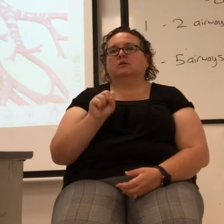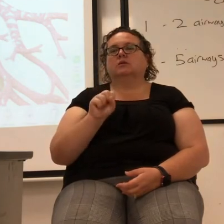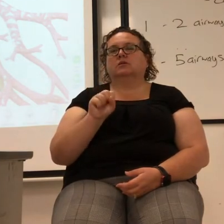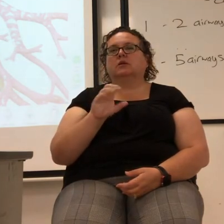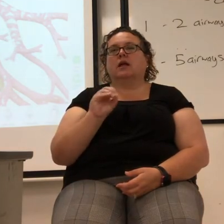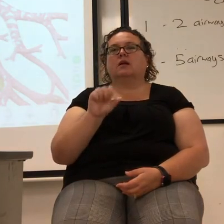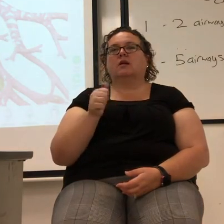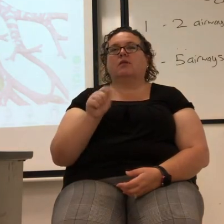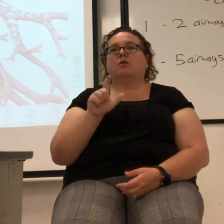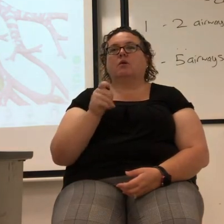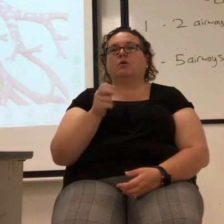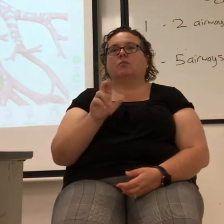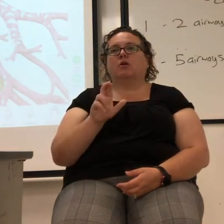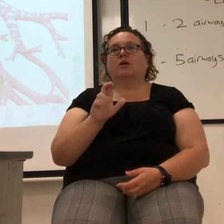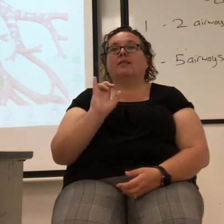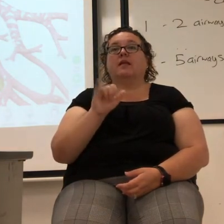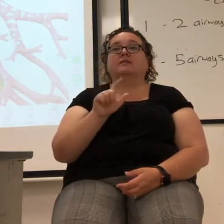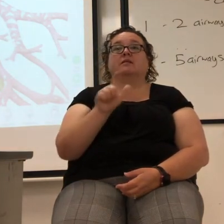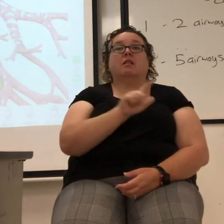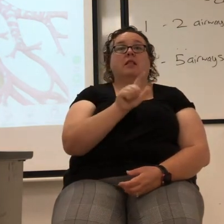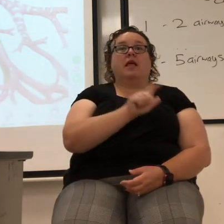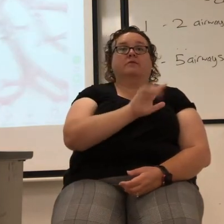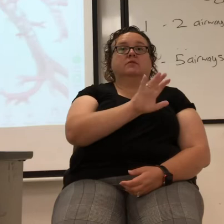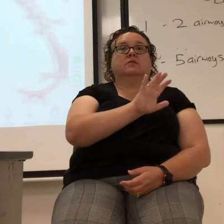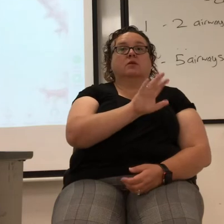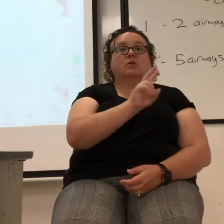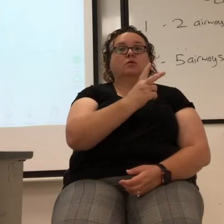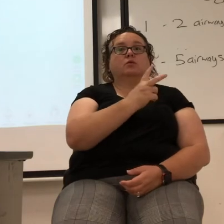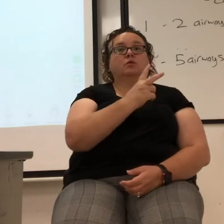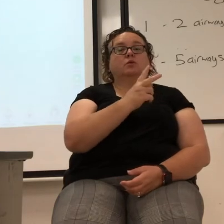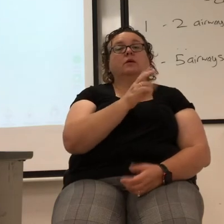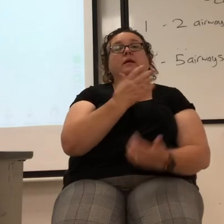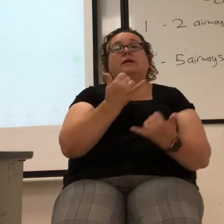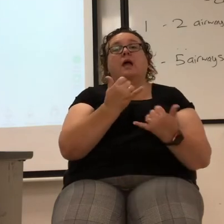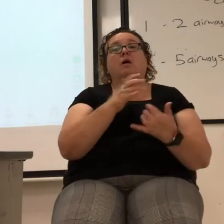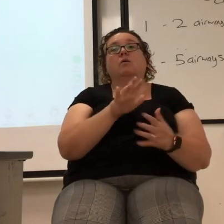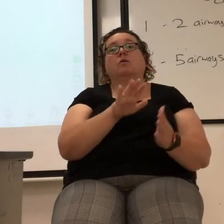and there's another lobar bronchus. That's the left side, those two. On the right side,